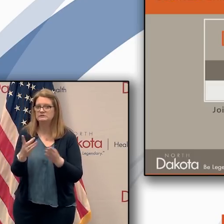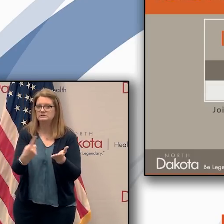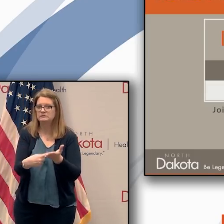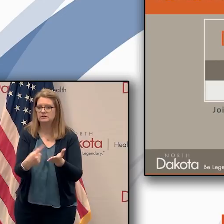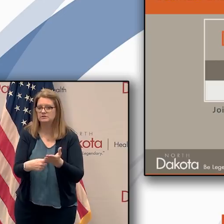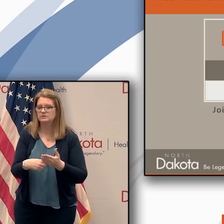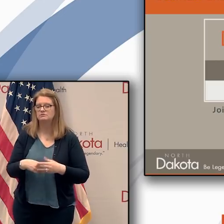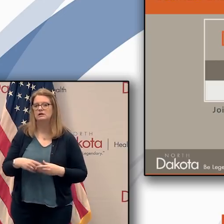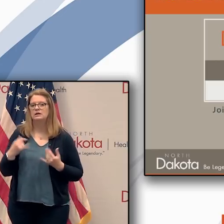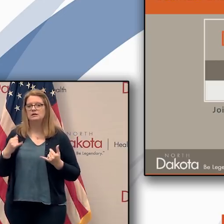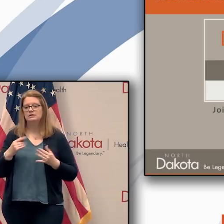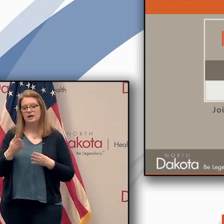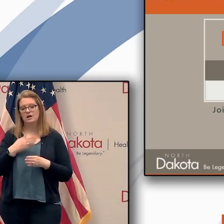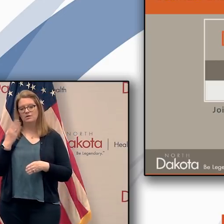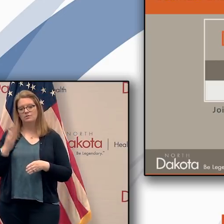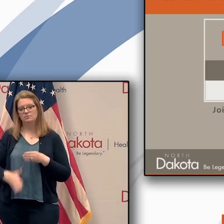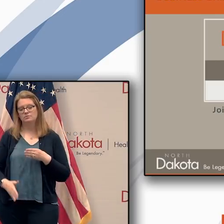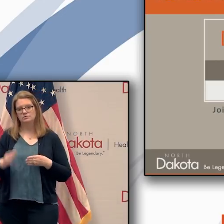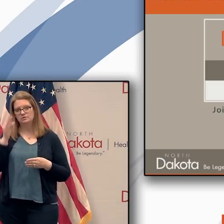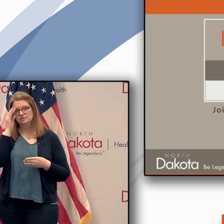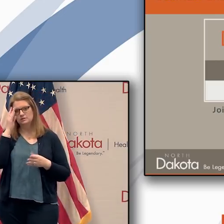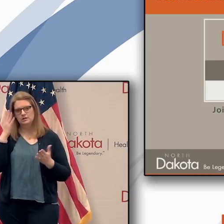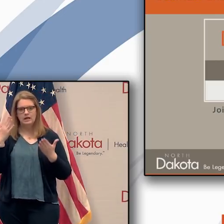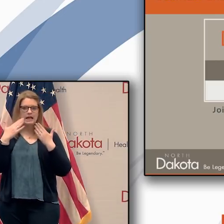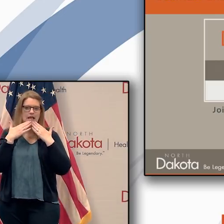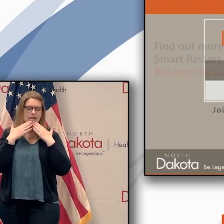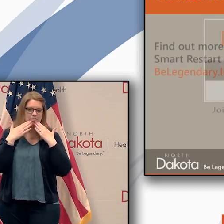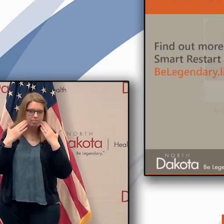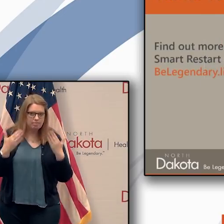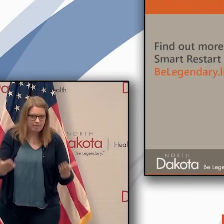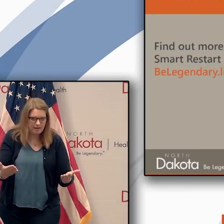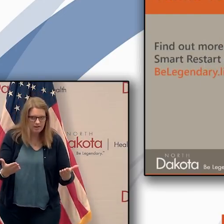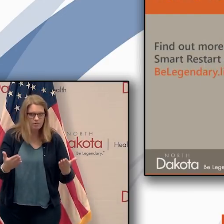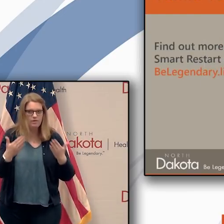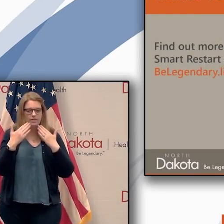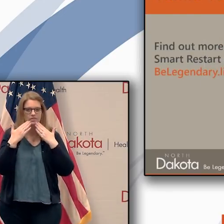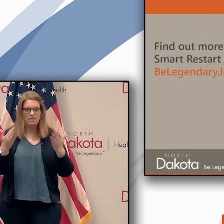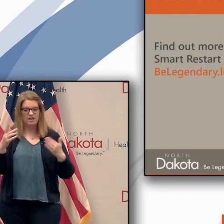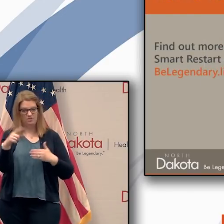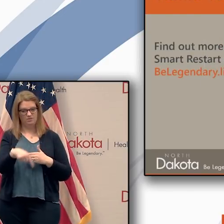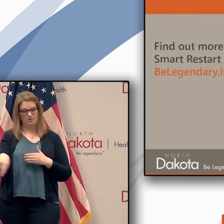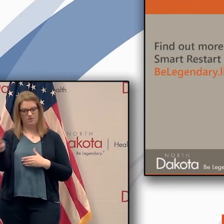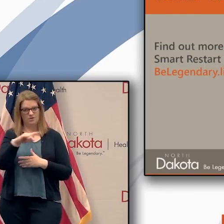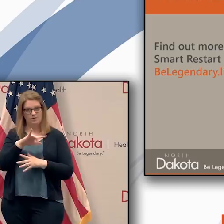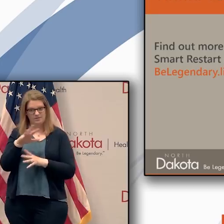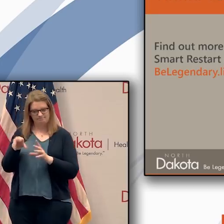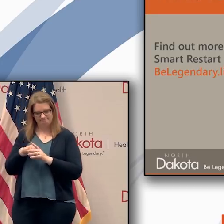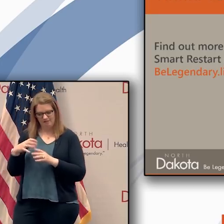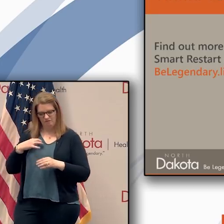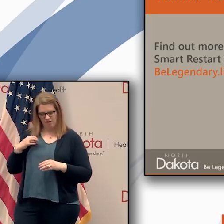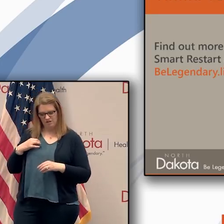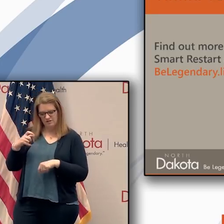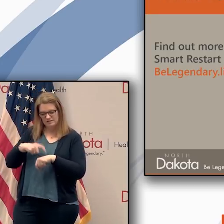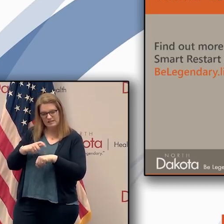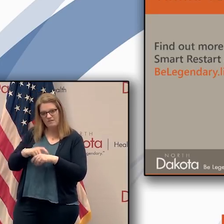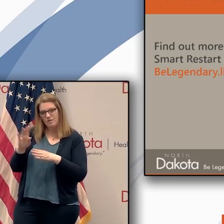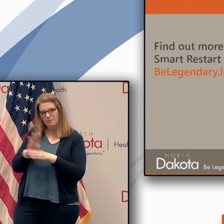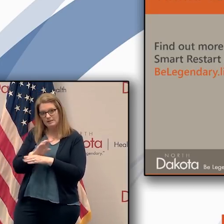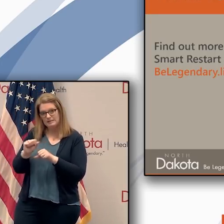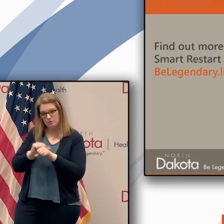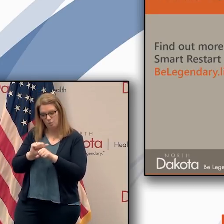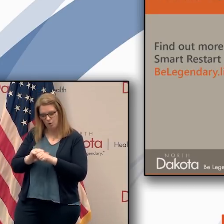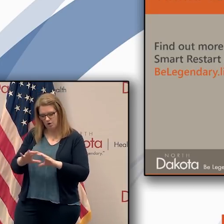Let me close by expressing gratitude to those who participated in the business work groups, who volunteered their time and energy